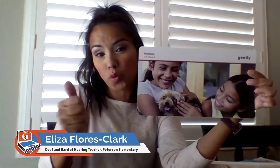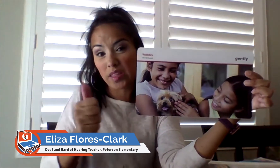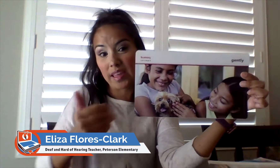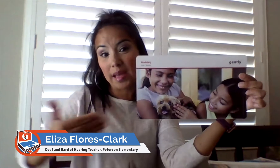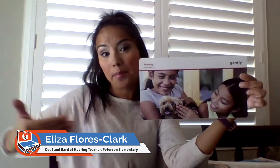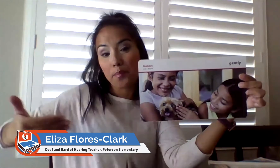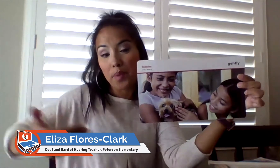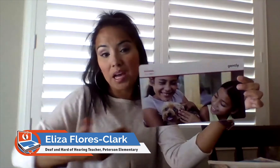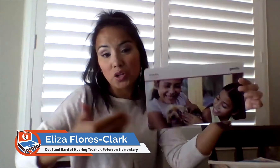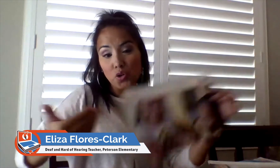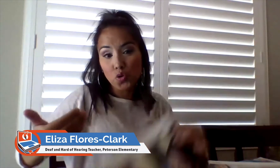like a